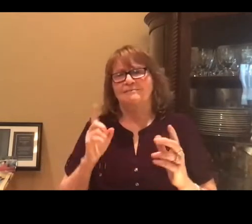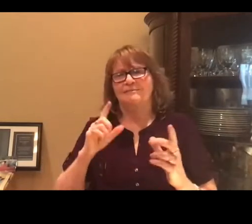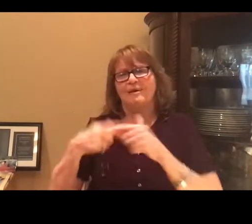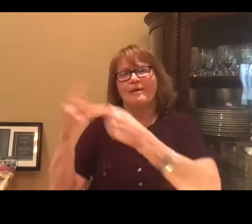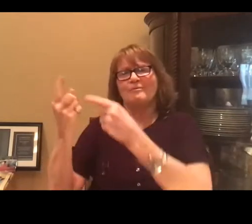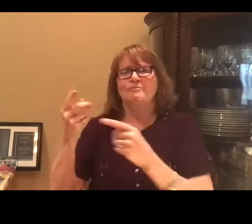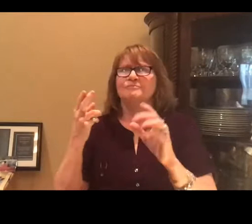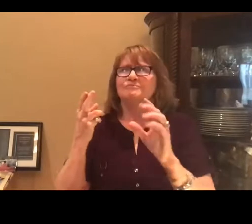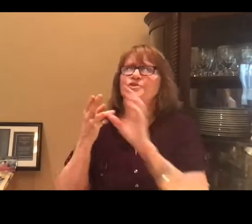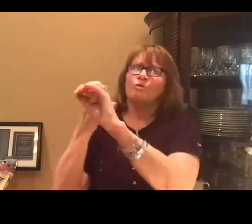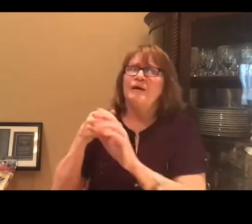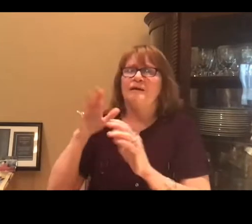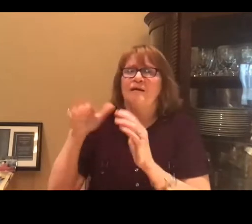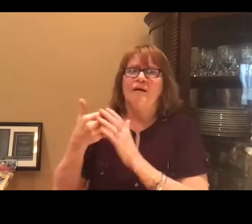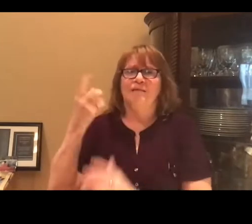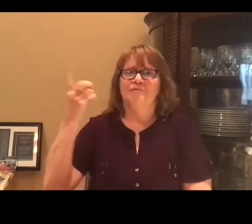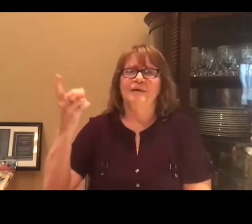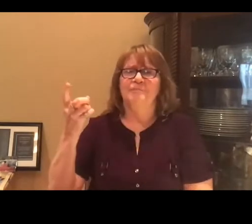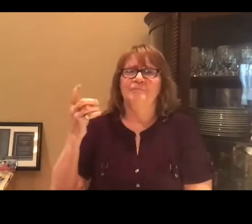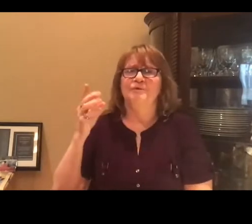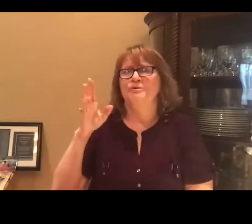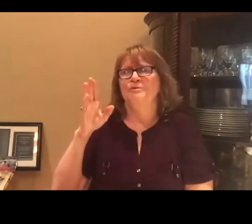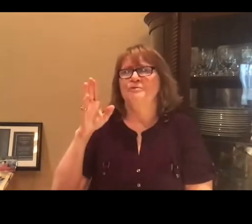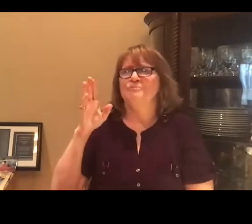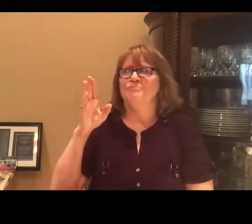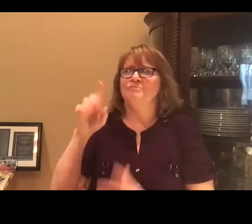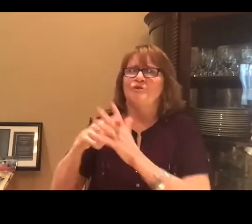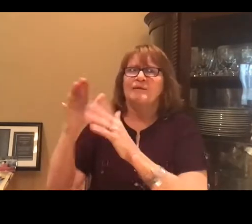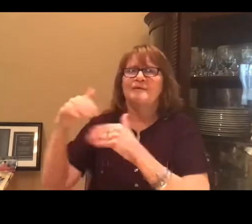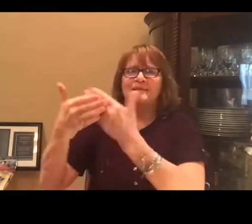all of them and be on his next journey.